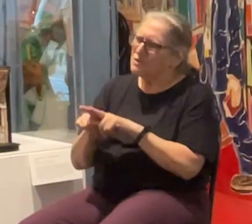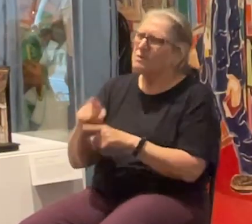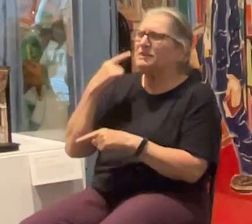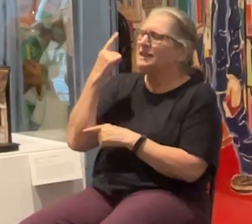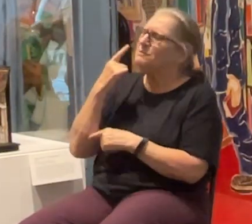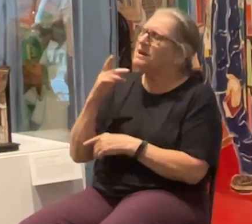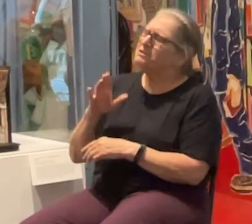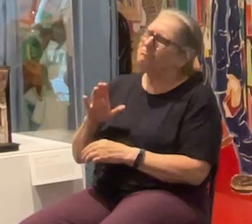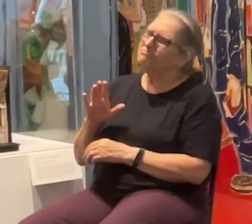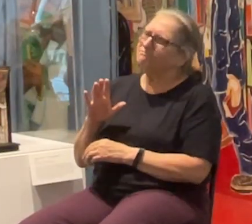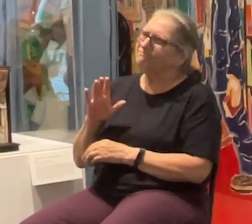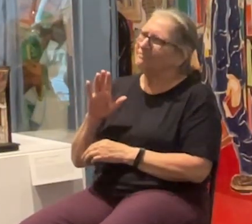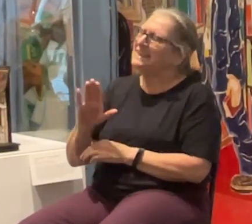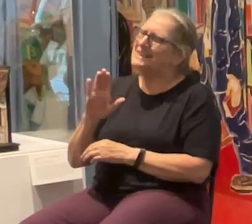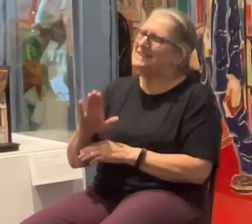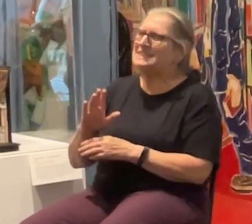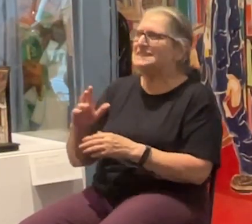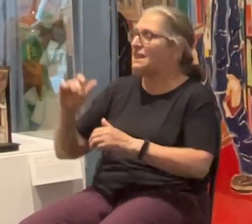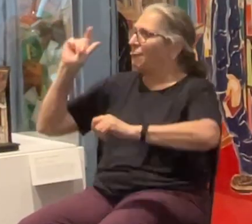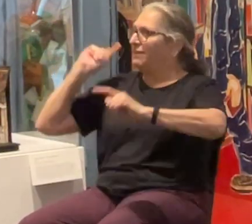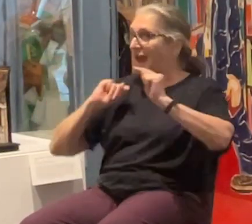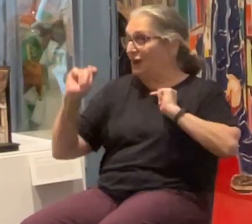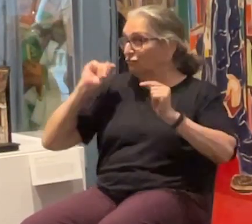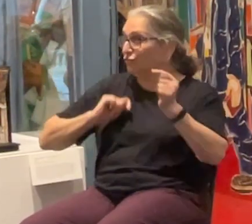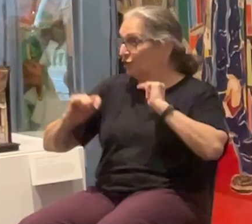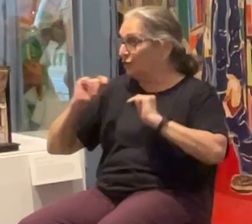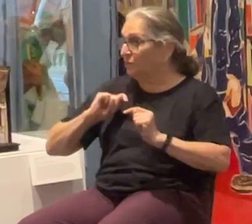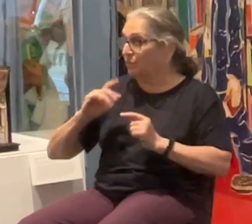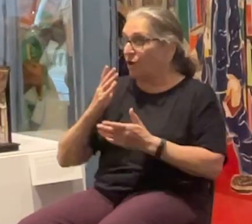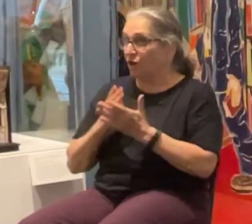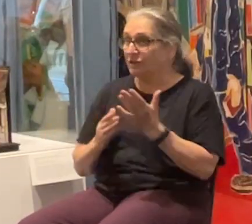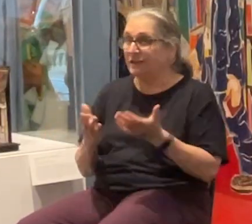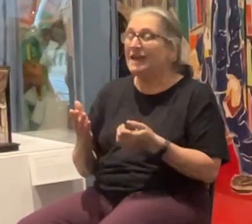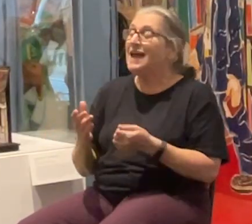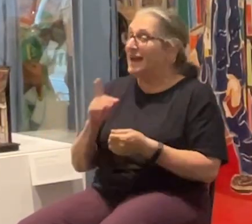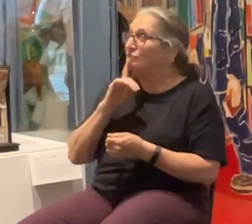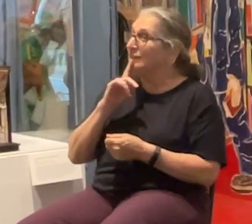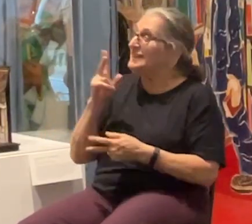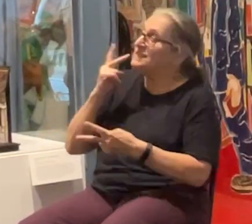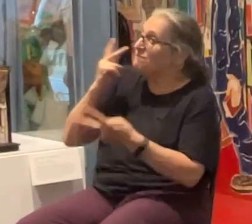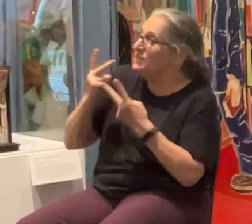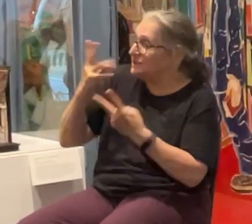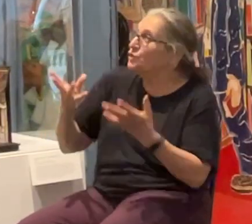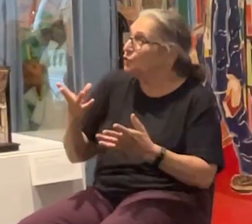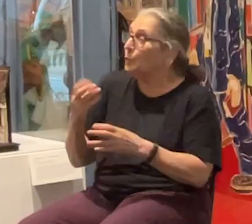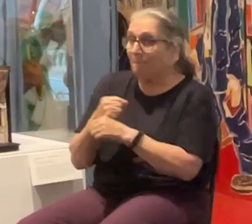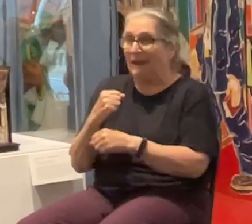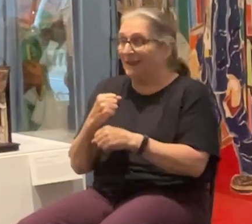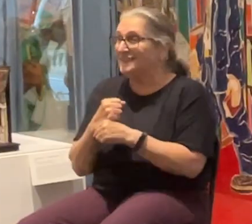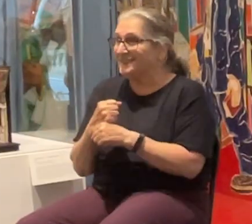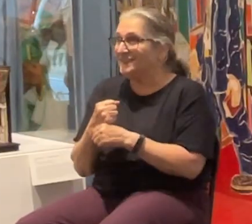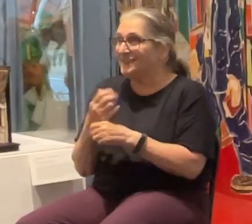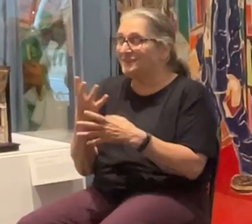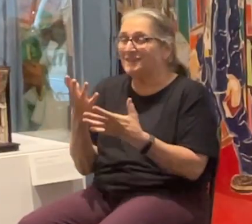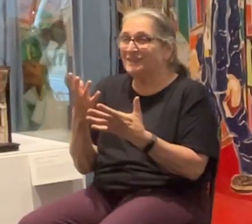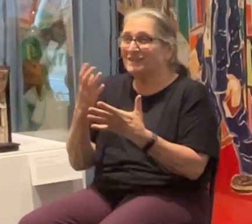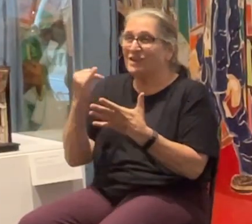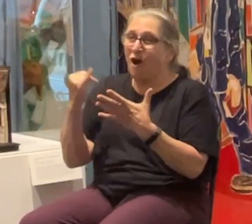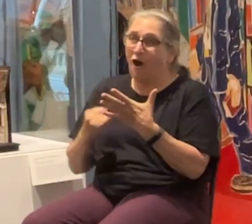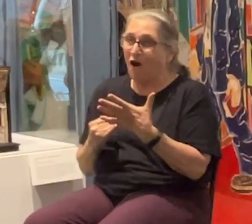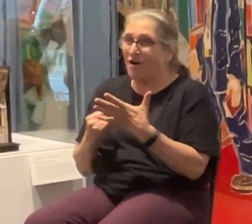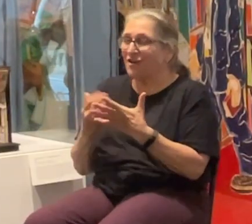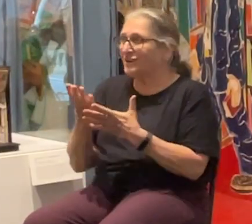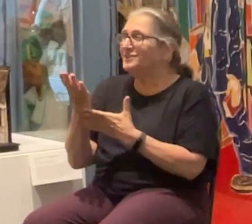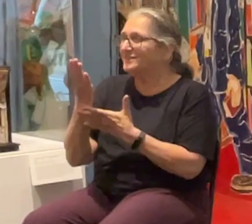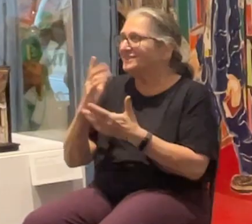how it is the visitor that really activates the space in the sense of a happening, I think Red was so